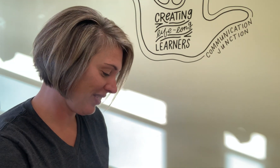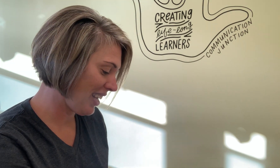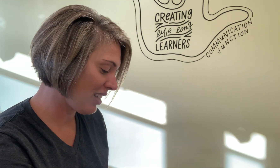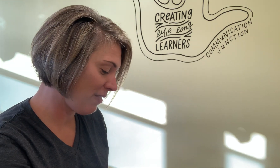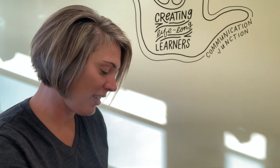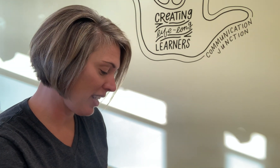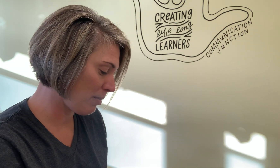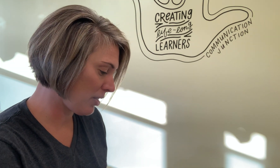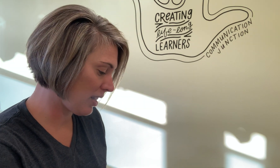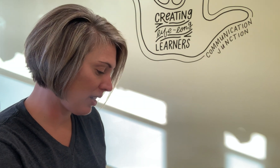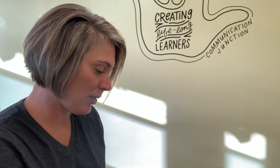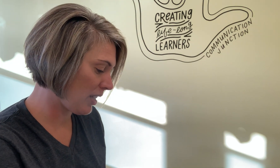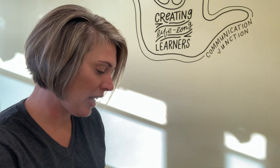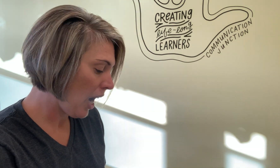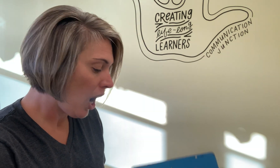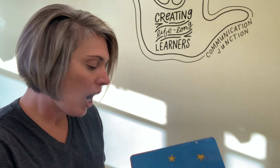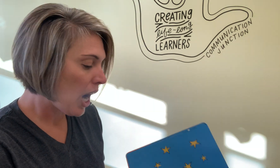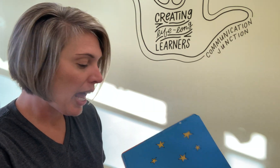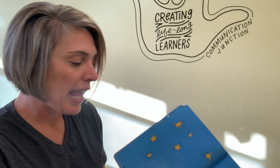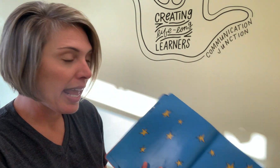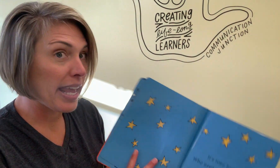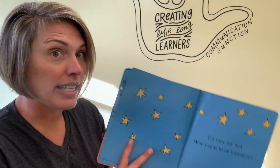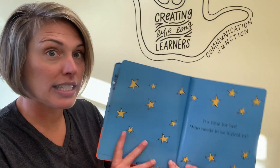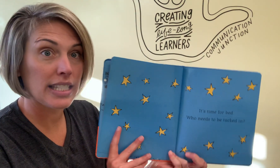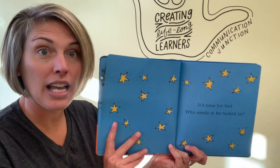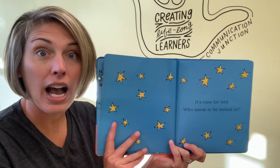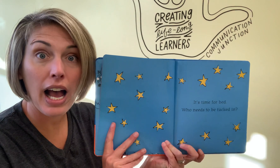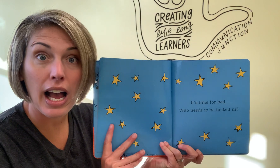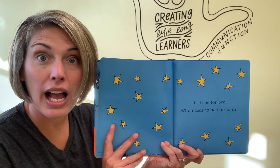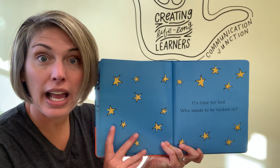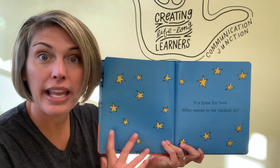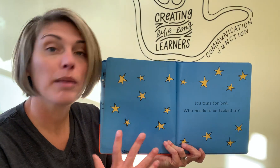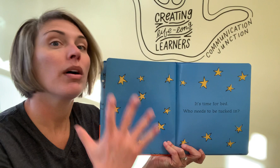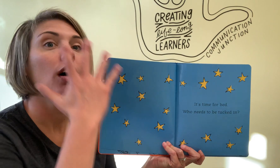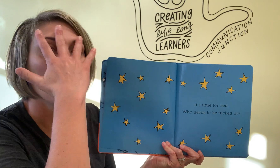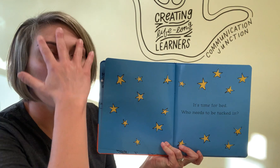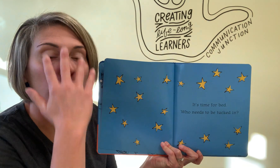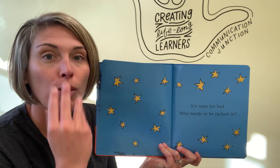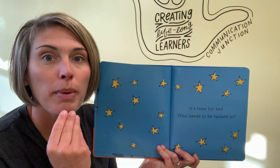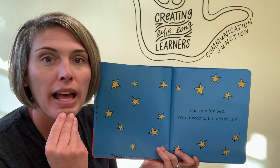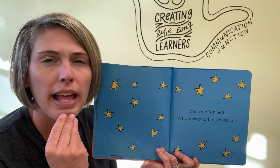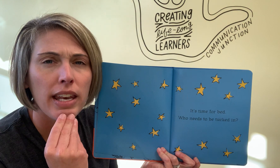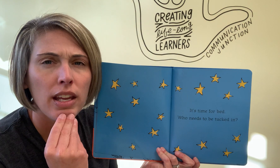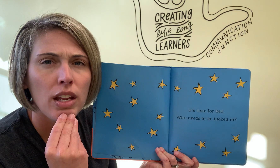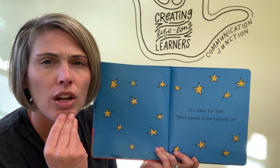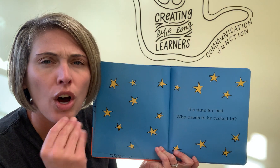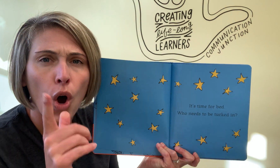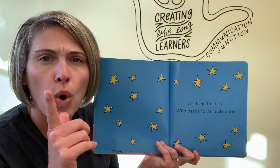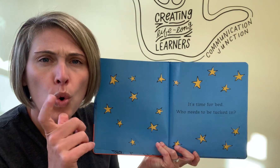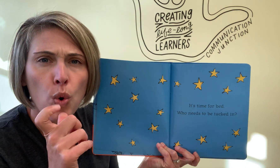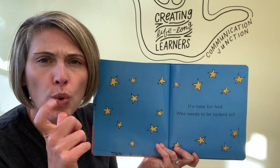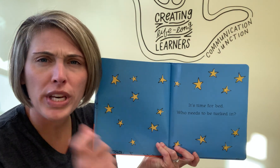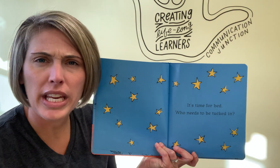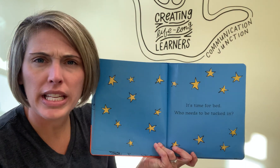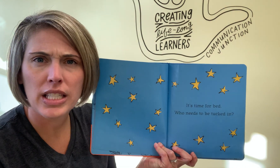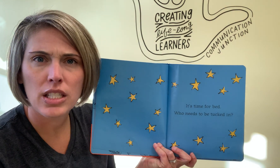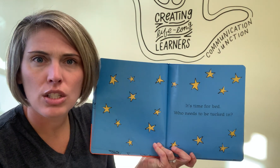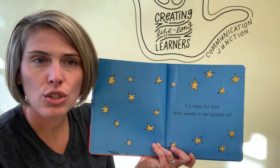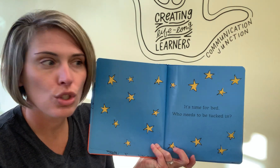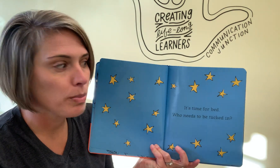Lots of fun animals in this one. It's time for bed. Who needs to be